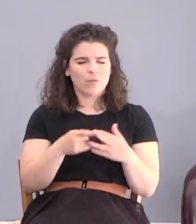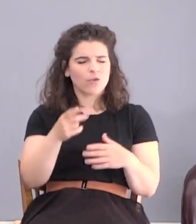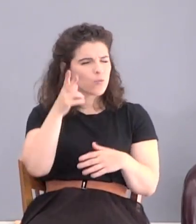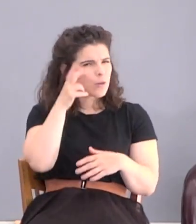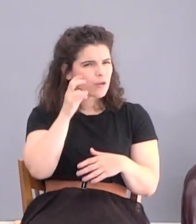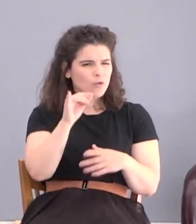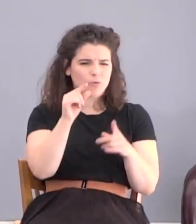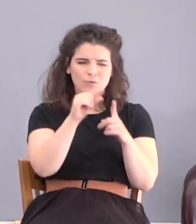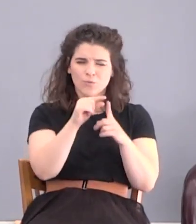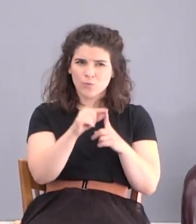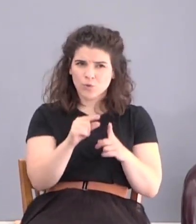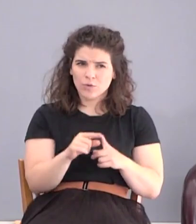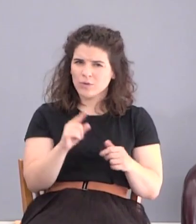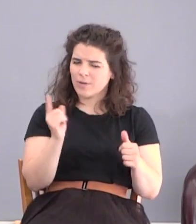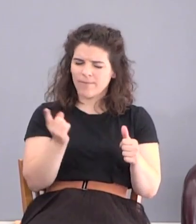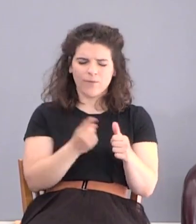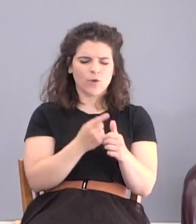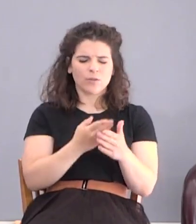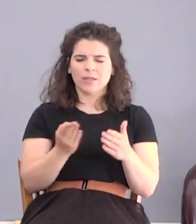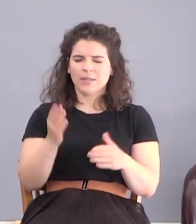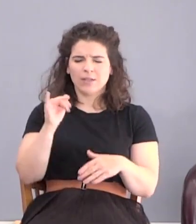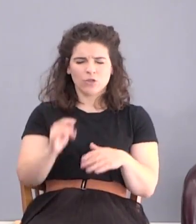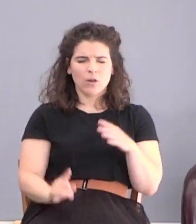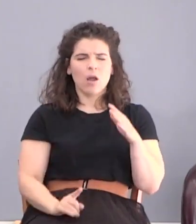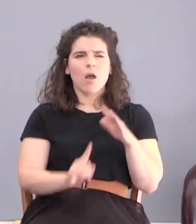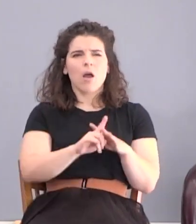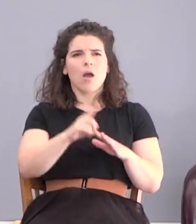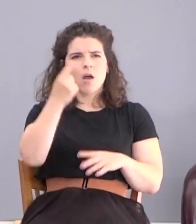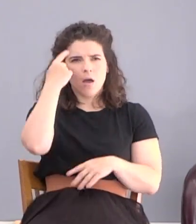of terms, the first thing you should be thinking about is Romans 6.